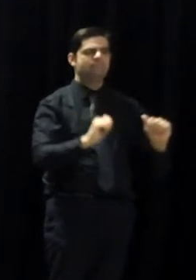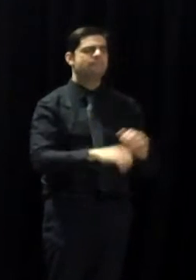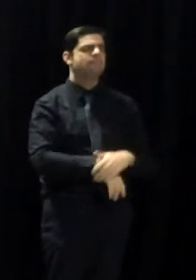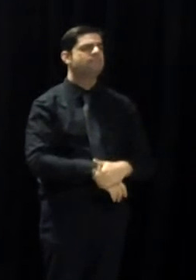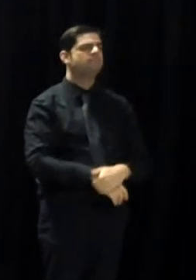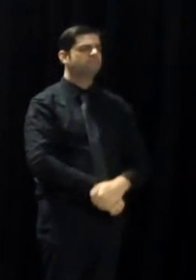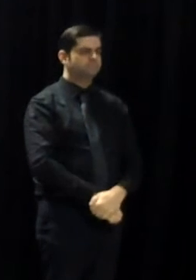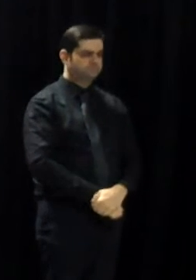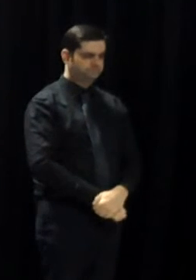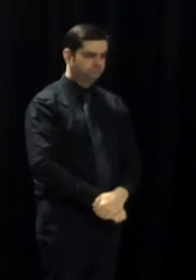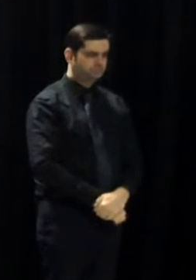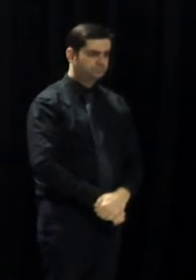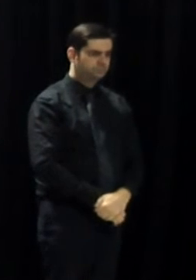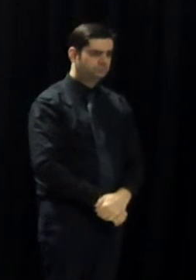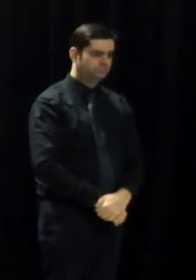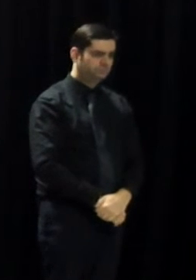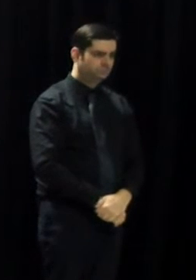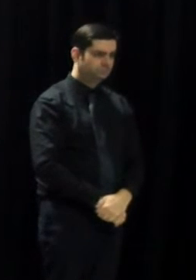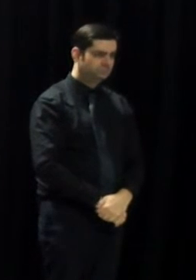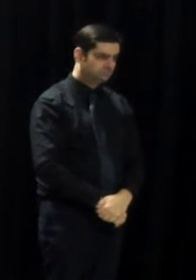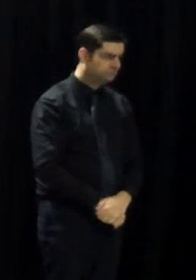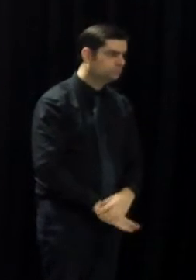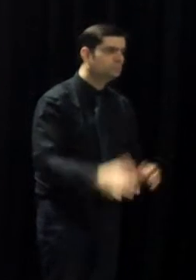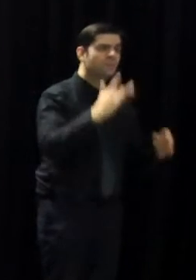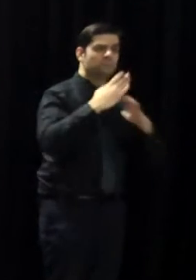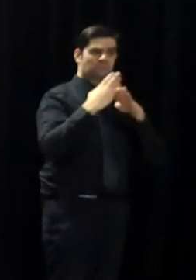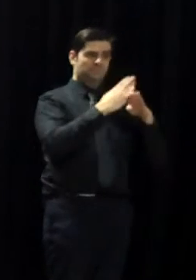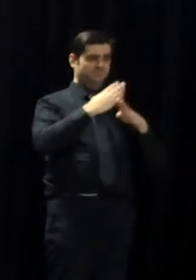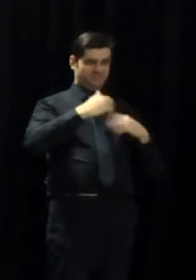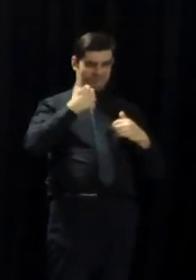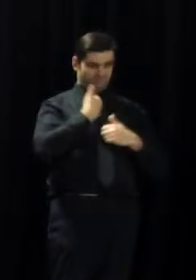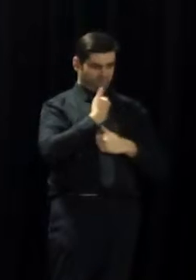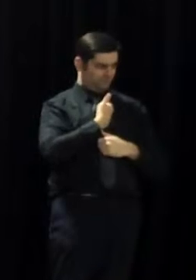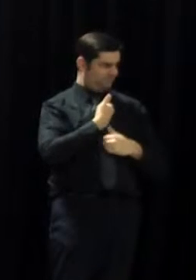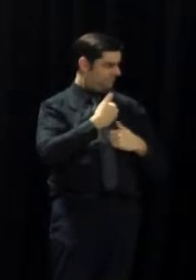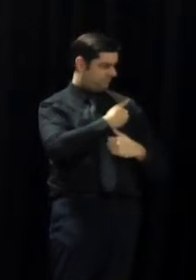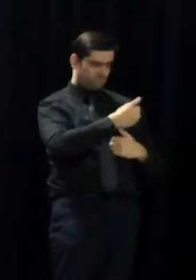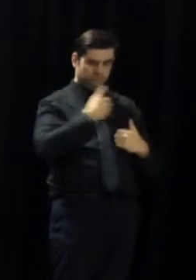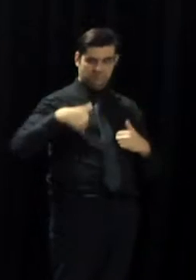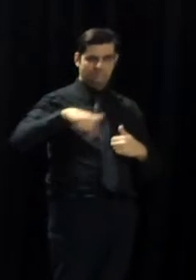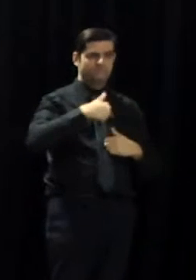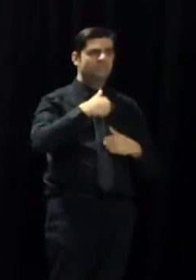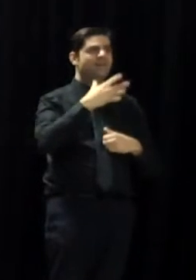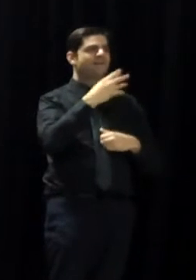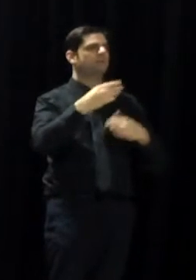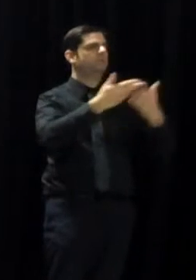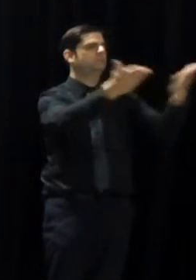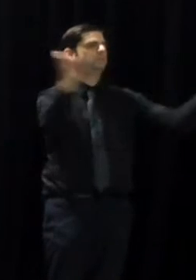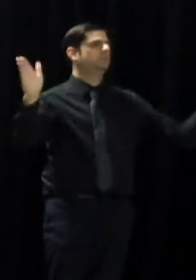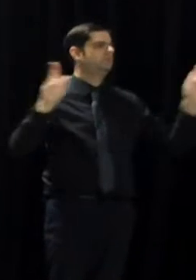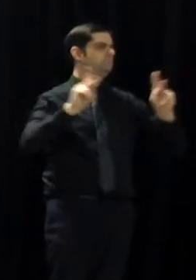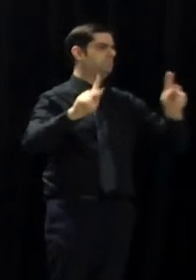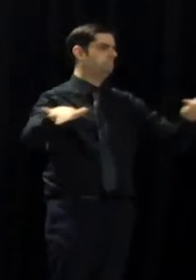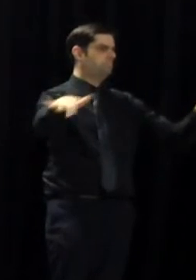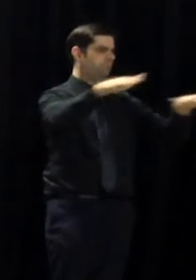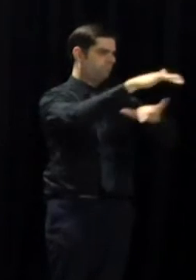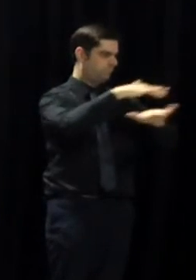distancing, certainly wearing a mask at this point. That should not, that should just be standard